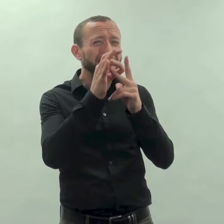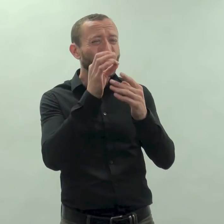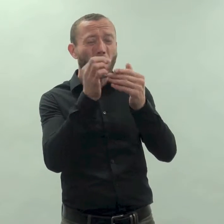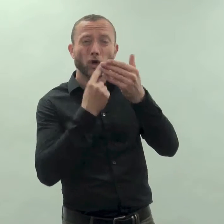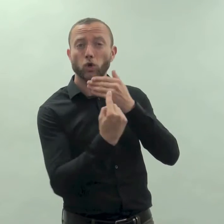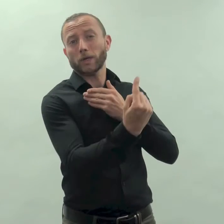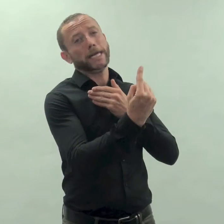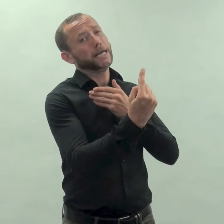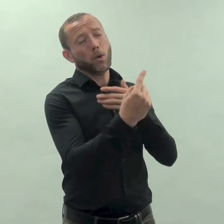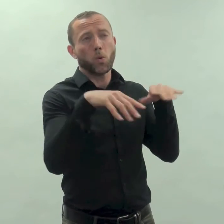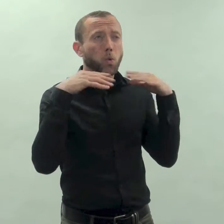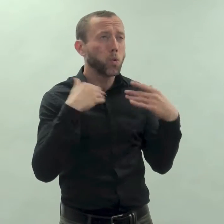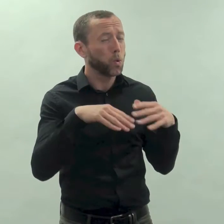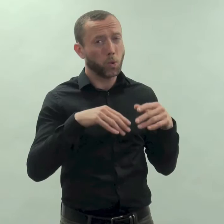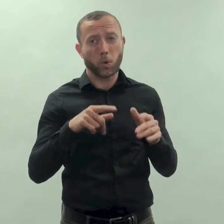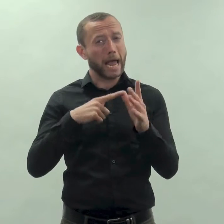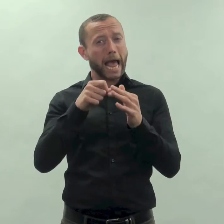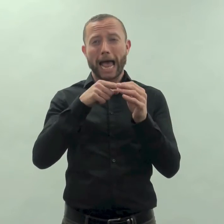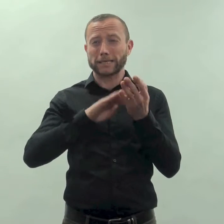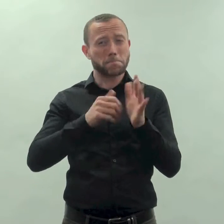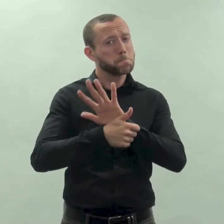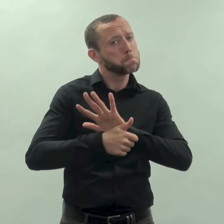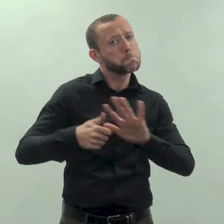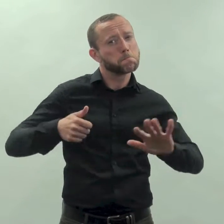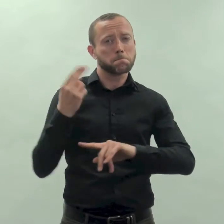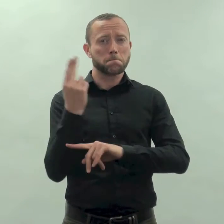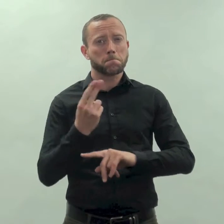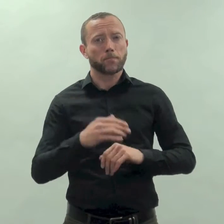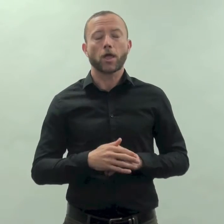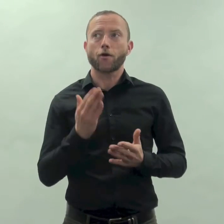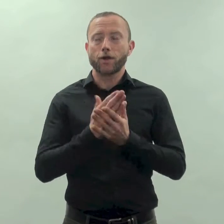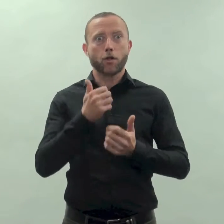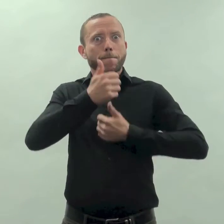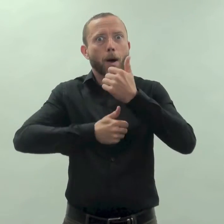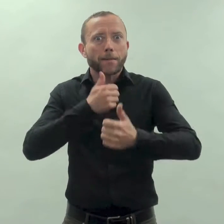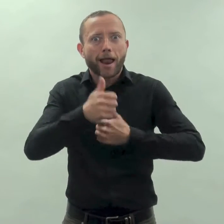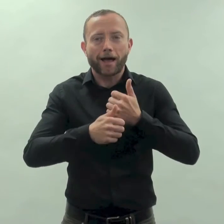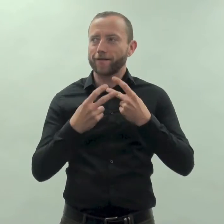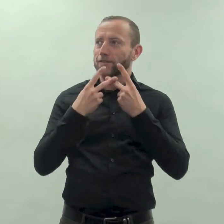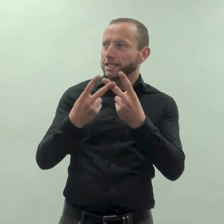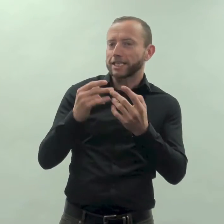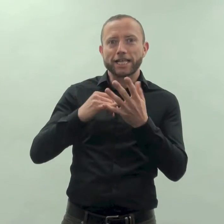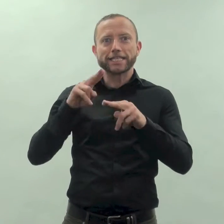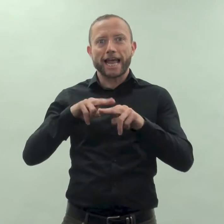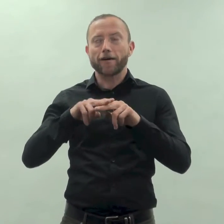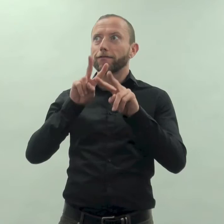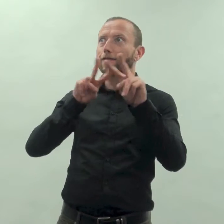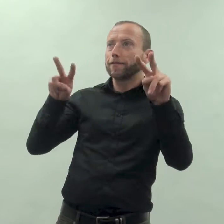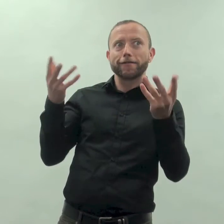of intricate art which has been produced by an extremely gifted artist. It is a real talking point with both staff and visitors.